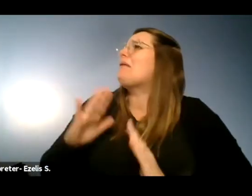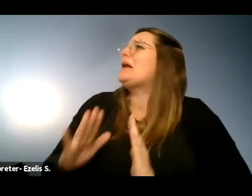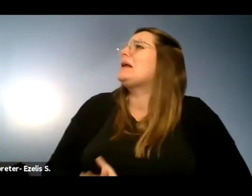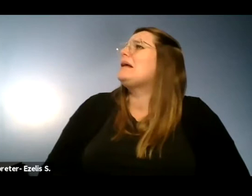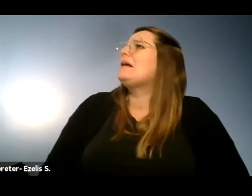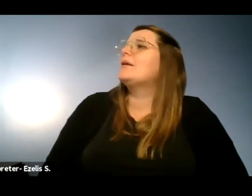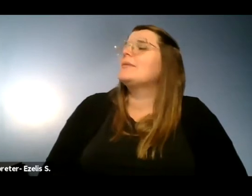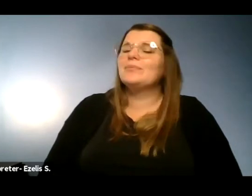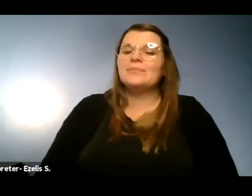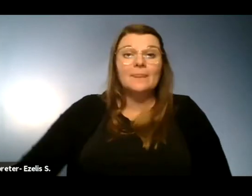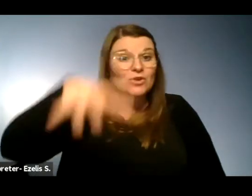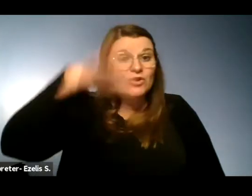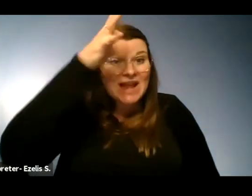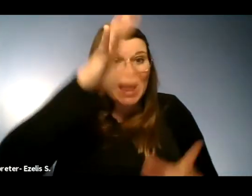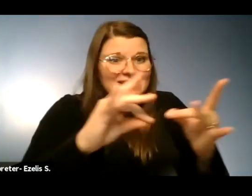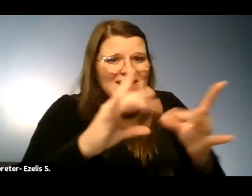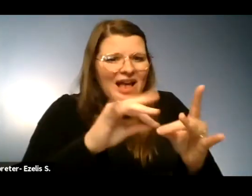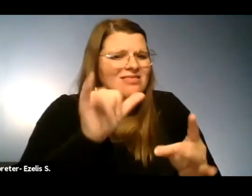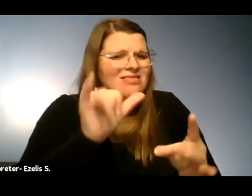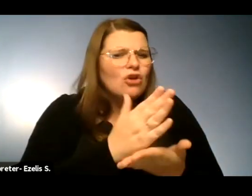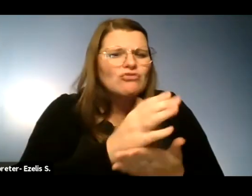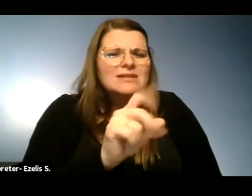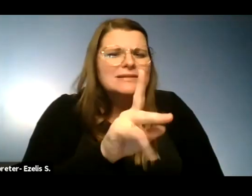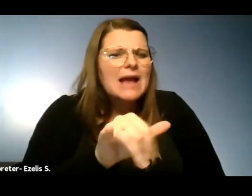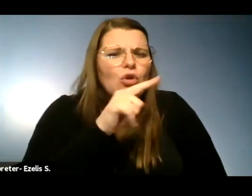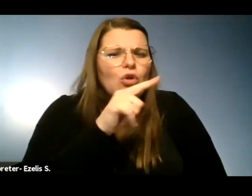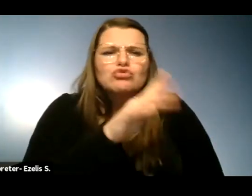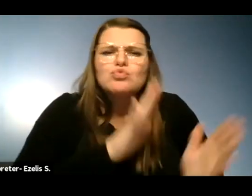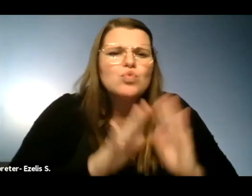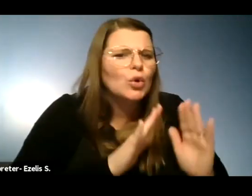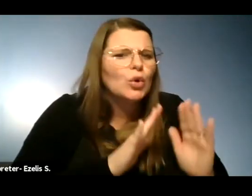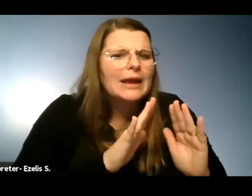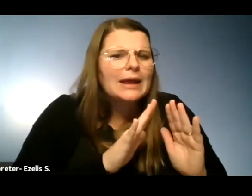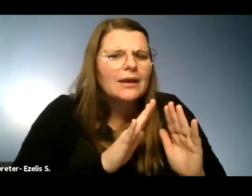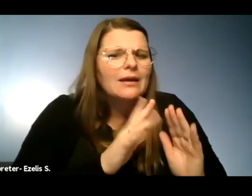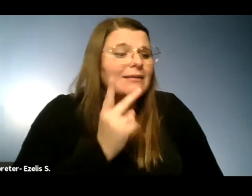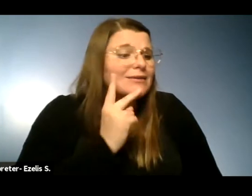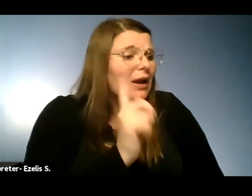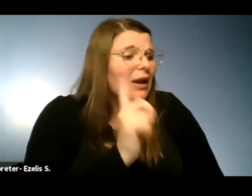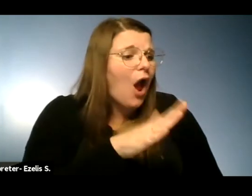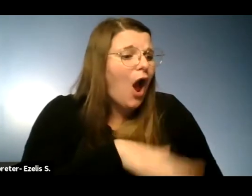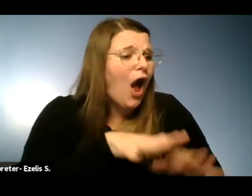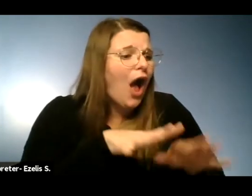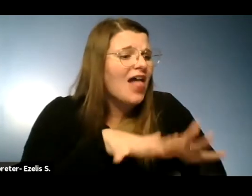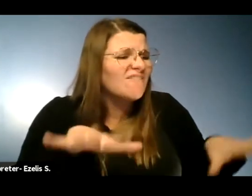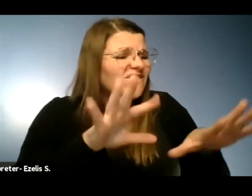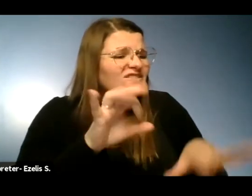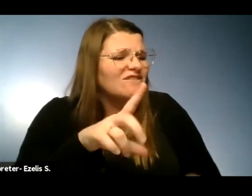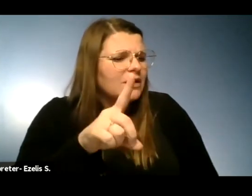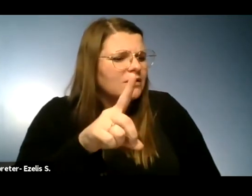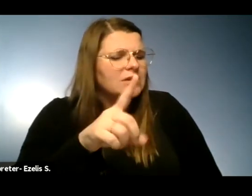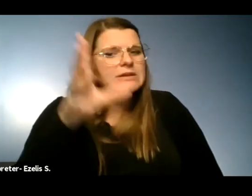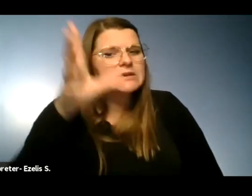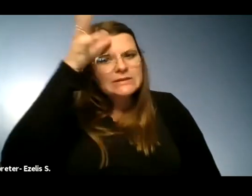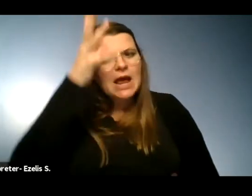So Dad says, that's all right, Sky. Don't you worry about it. See you later on the field. Dad wants Skylar to